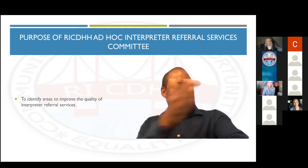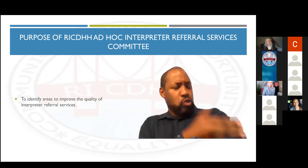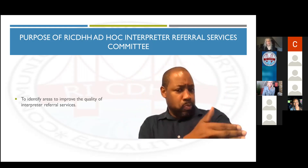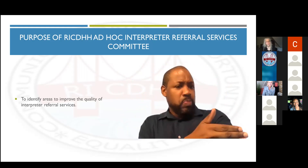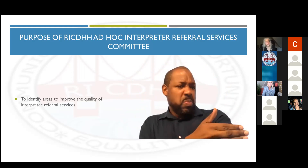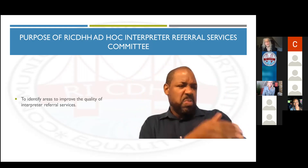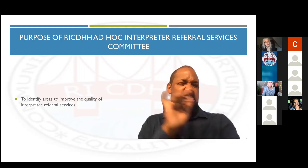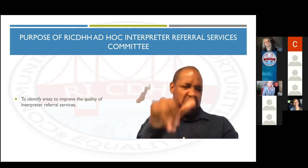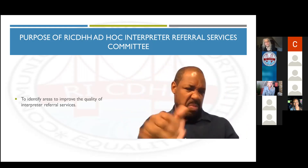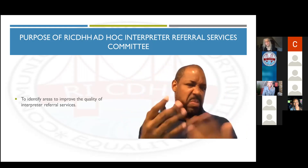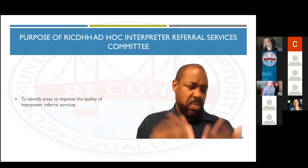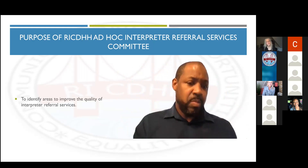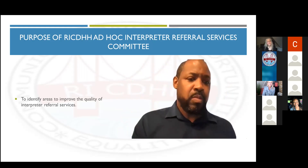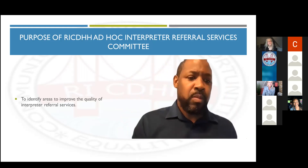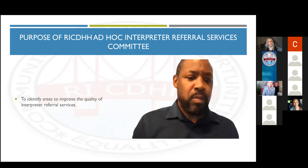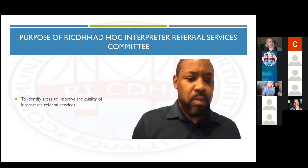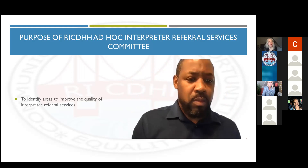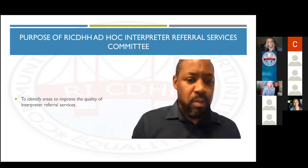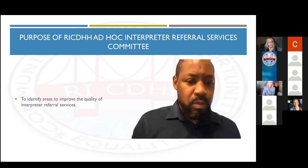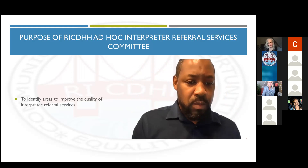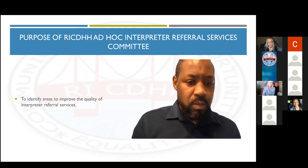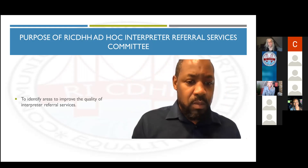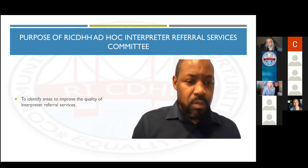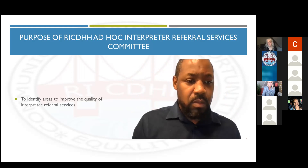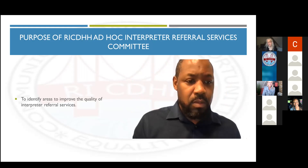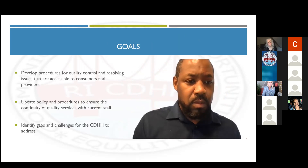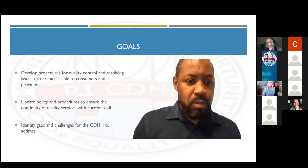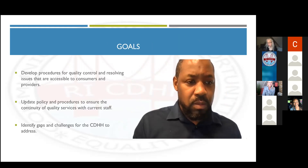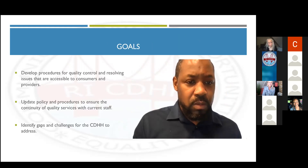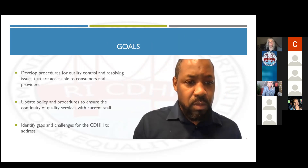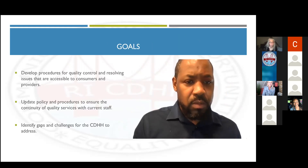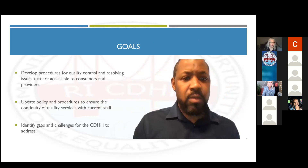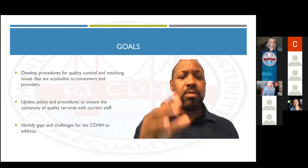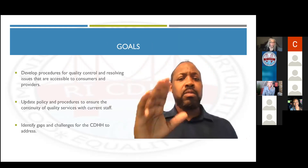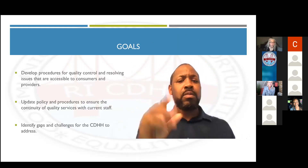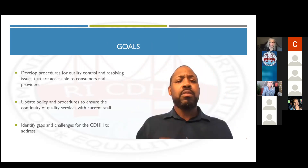You'll be analyzing the services that we have and giving feedback about what could be improved.